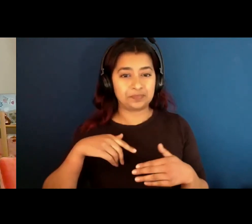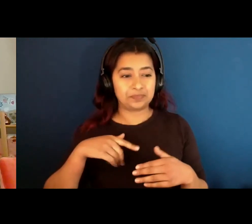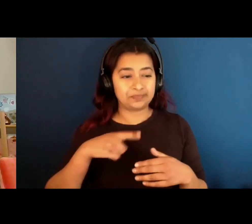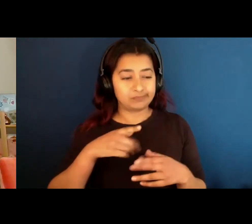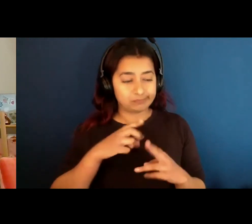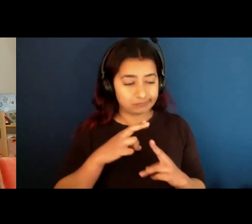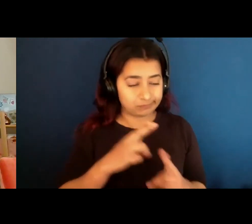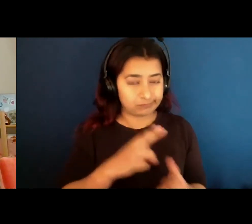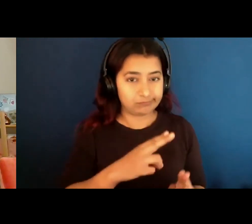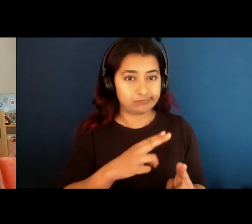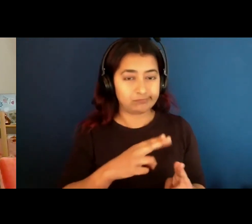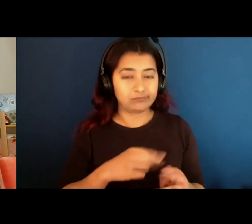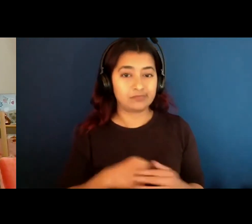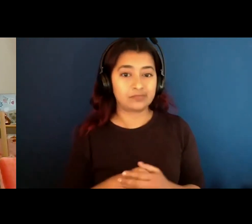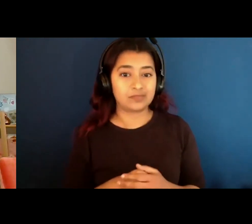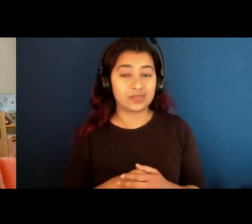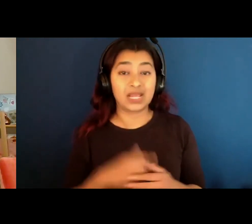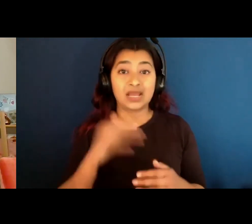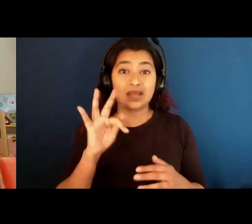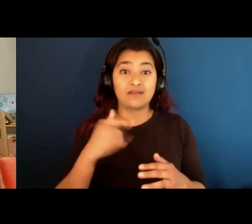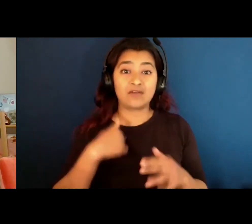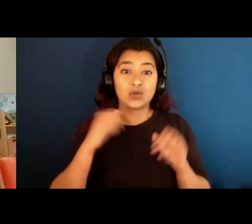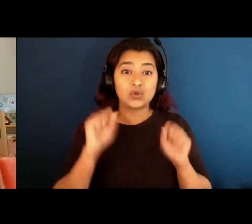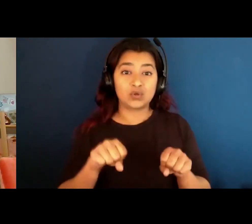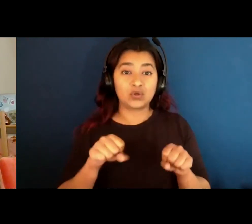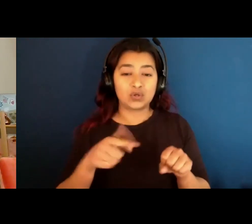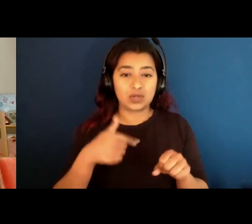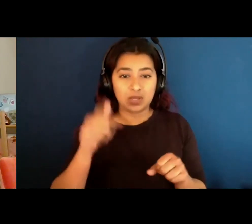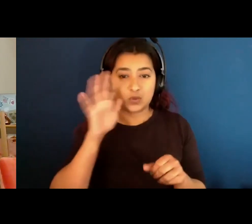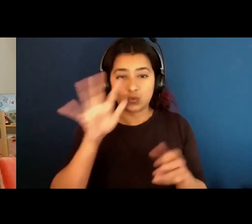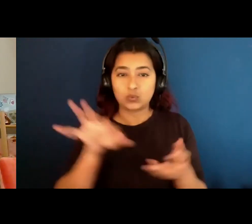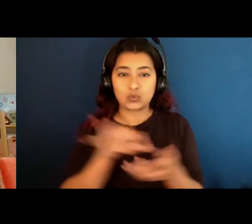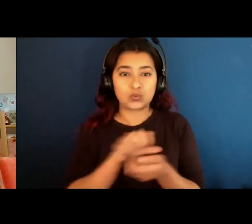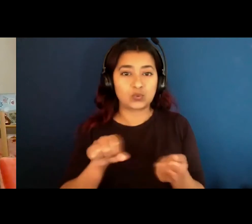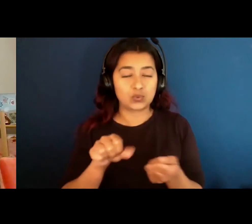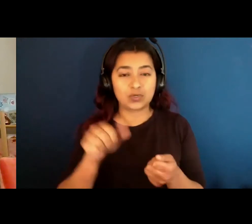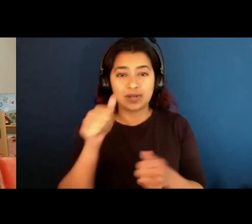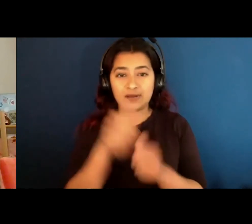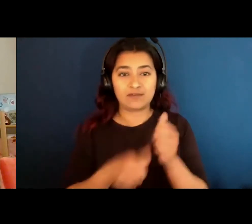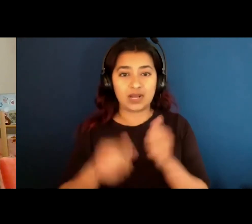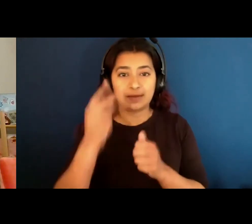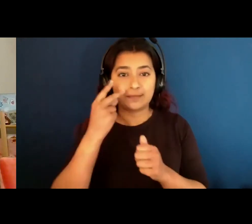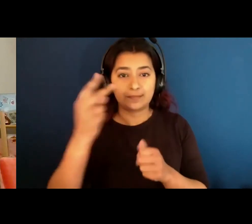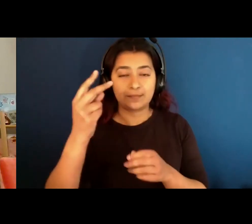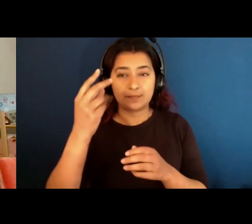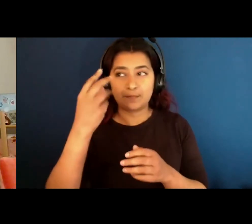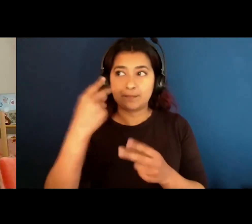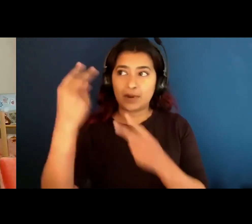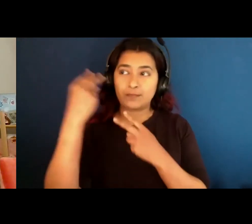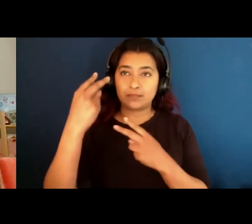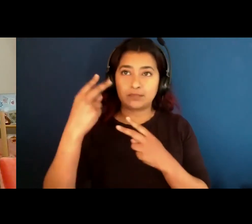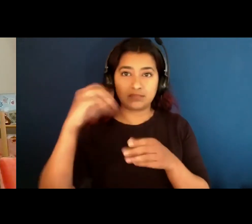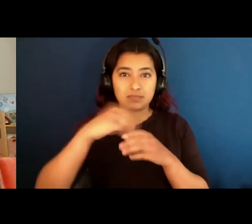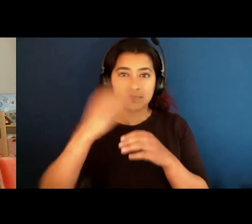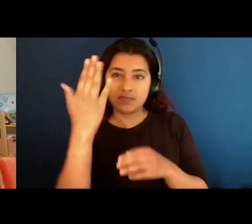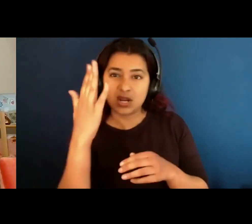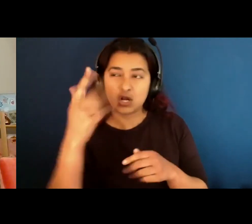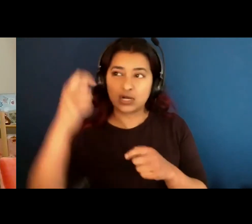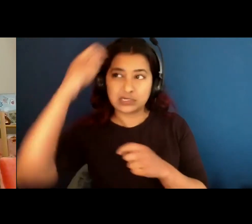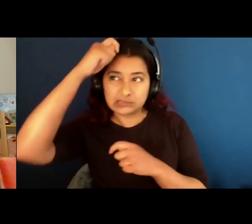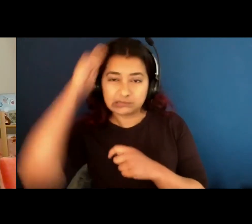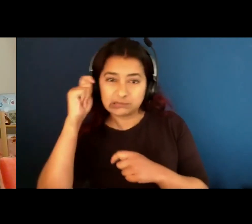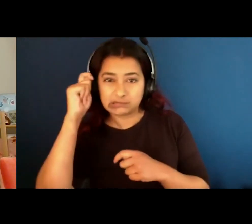reverence. If I could, I would destroy every memory of standing in a mirror with brush and head half done,